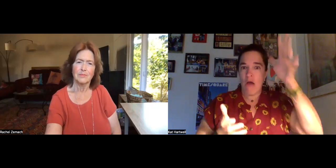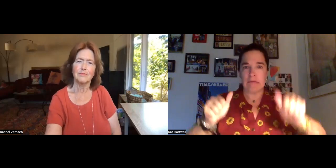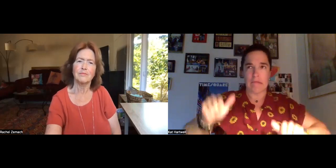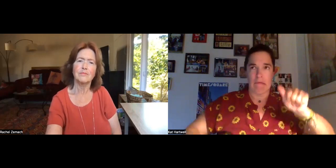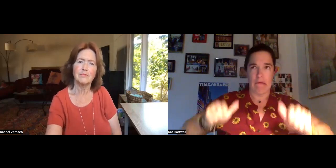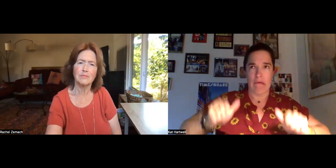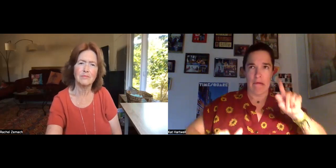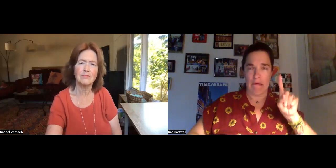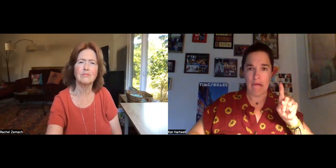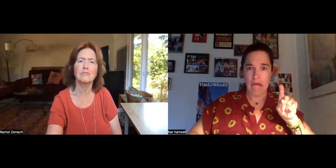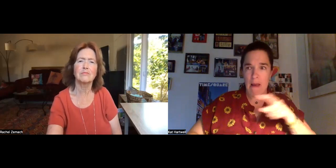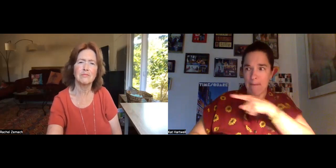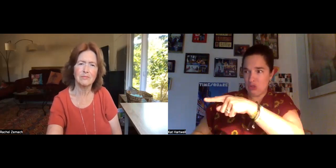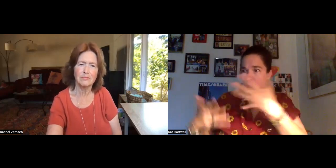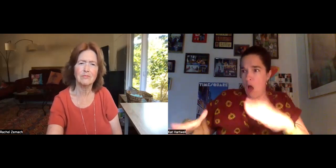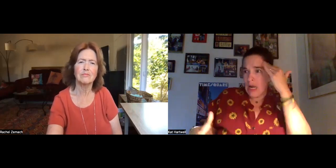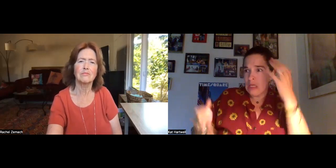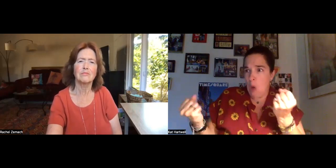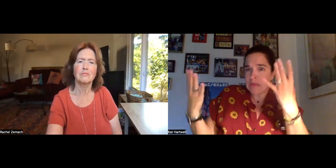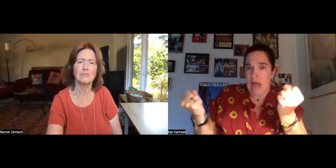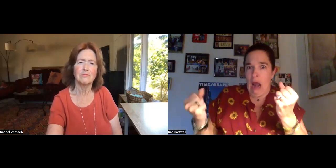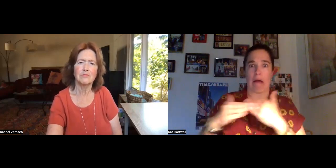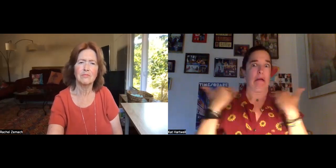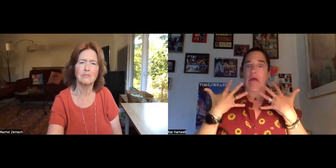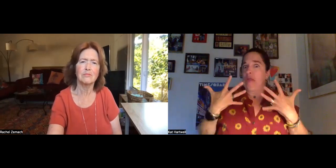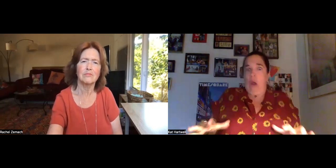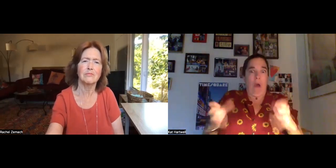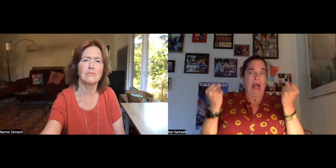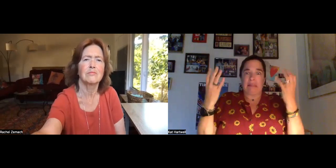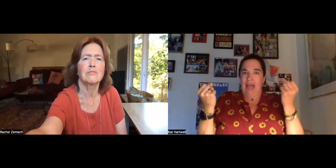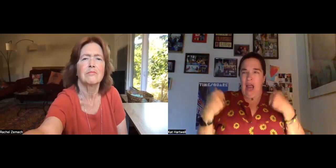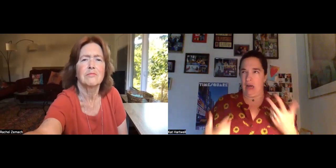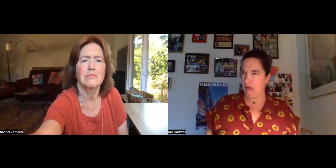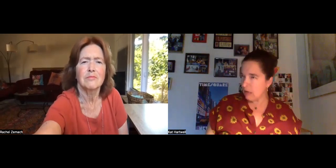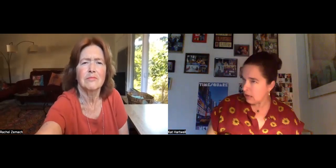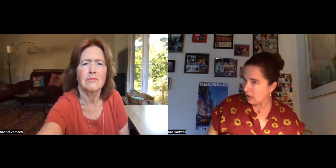parents. But you already know, son, don't understand.